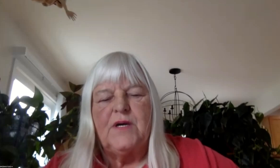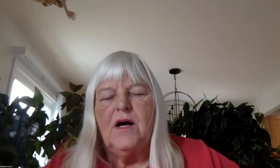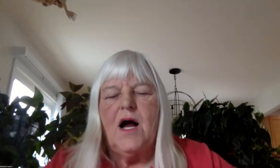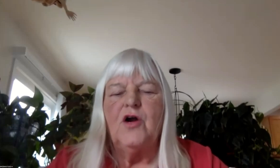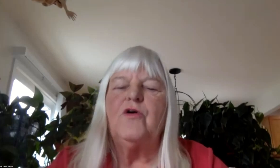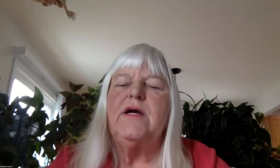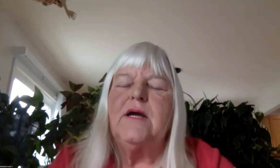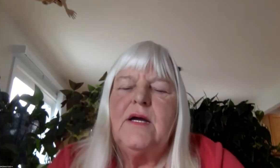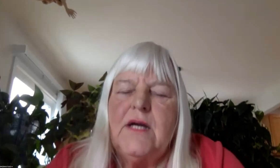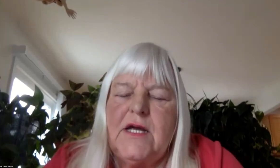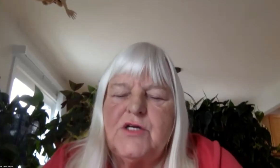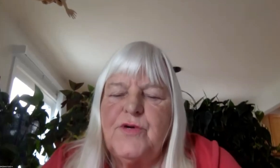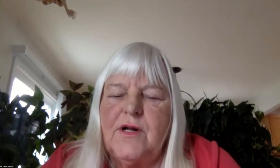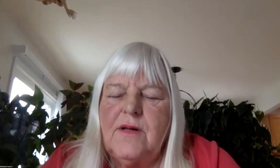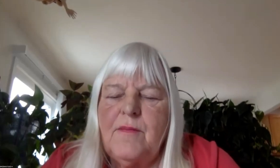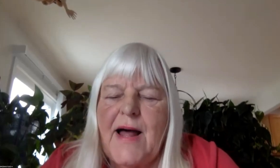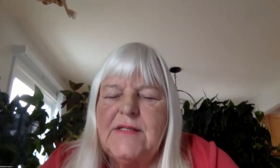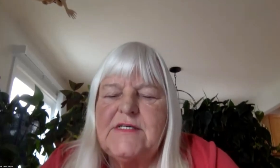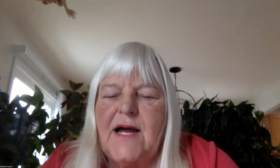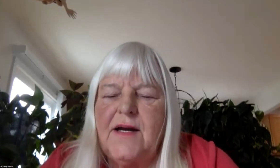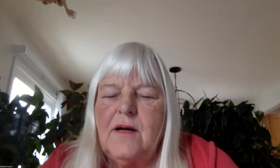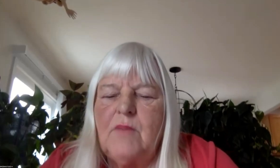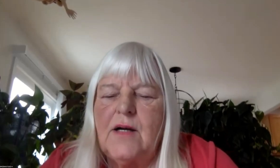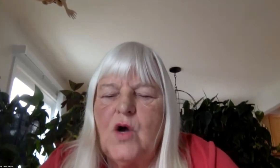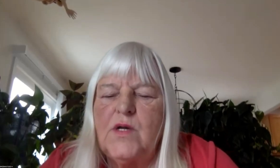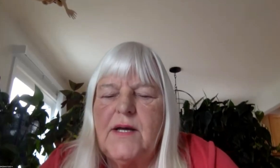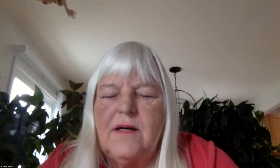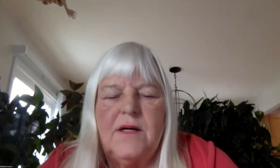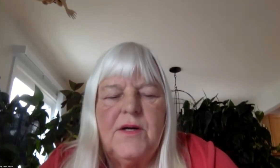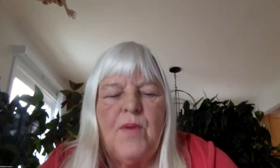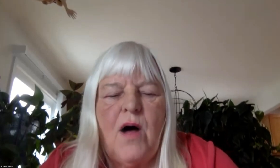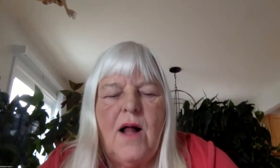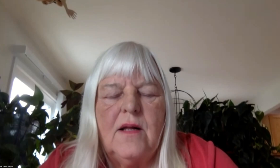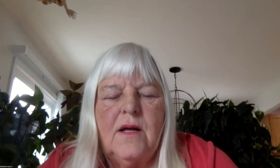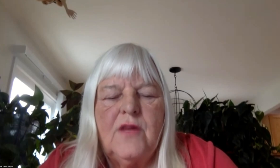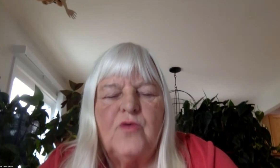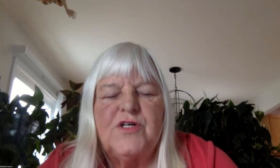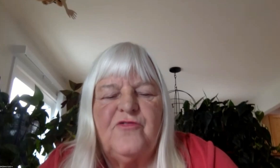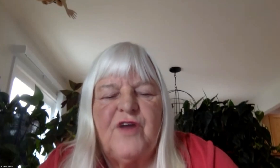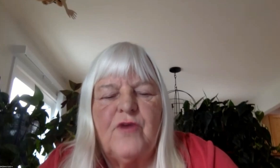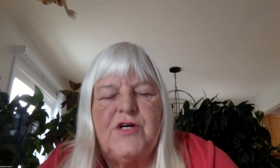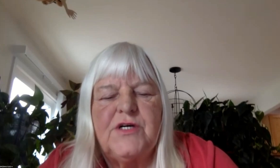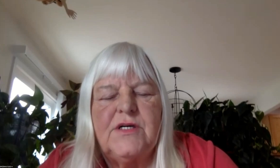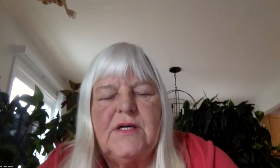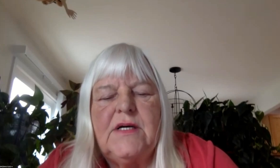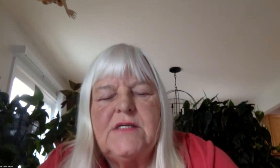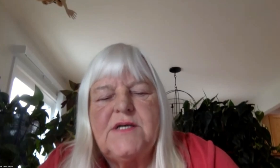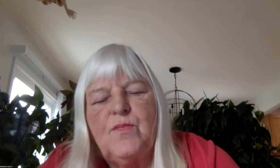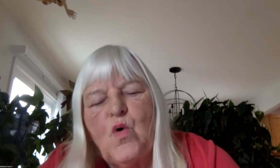Egypt, Hungary, Israel, Palestine, Mongolia, Nepal, the Russian